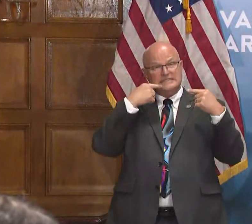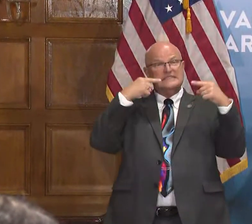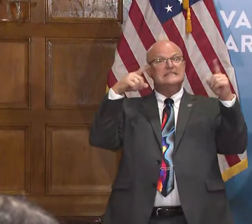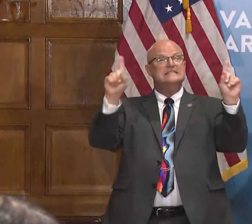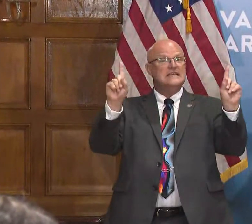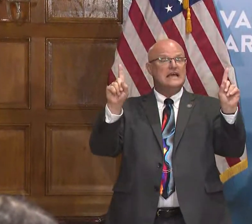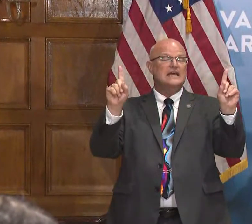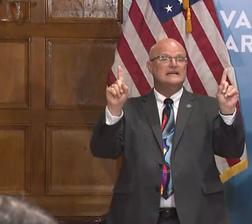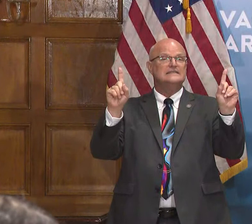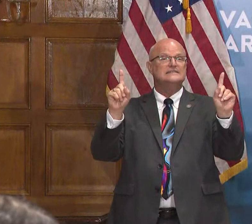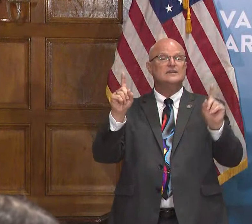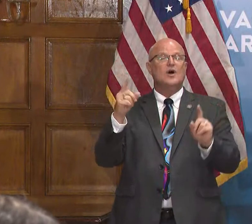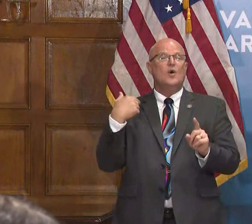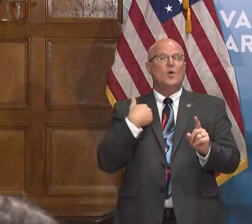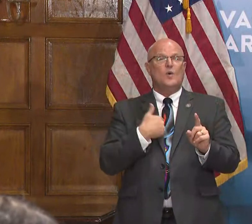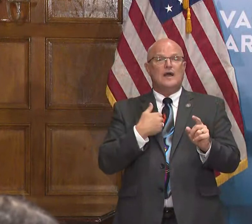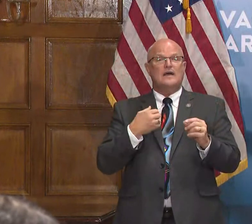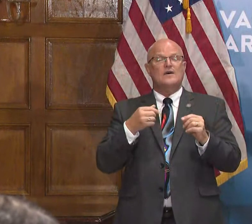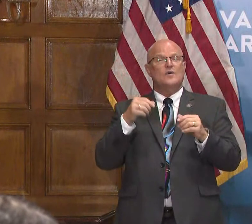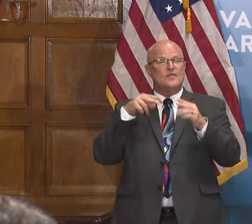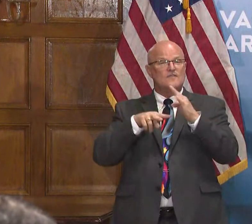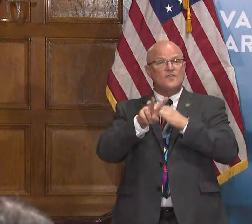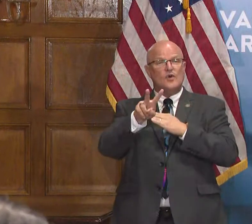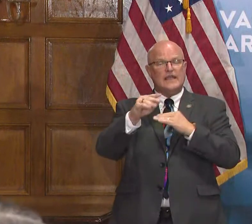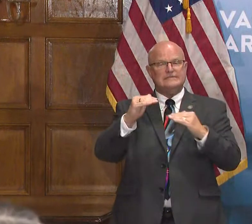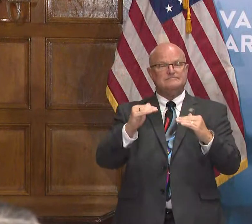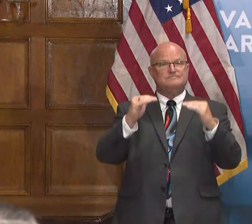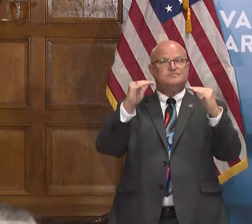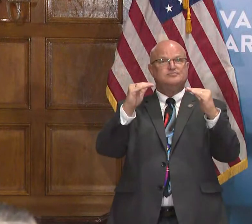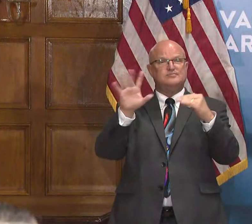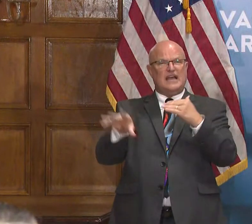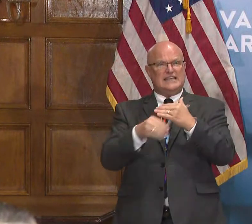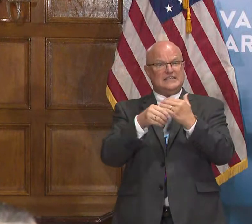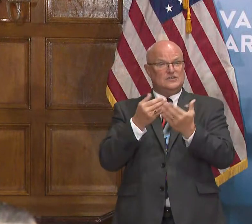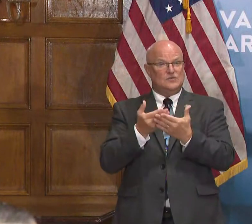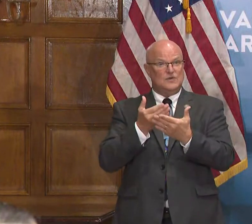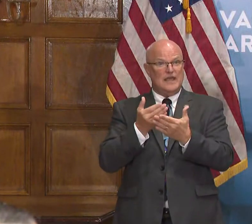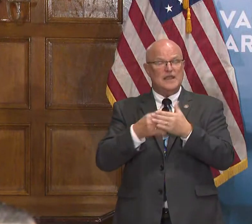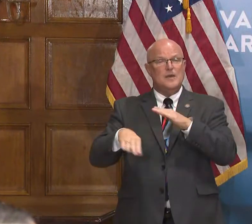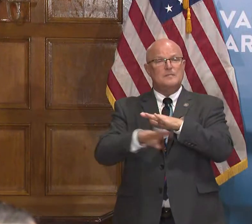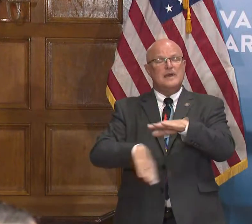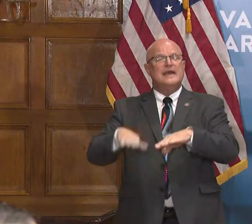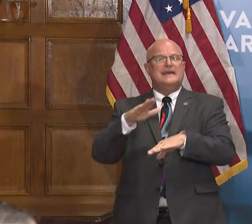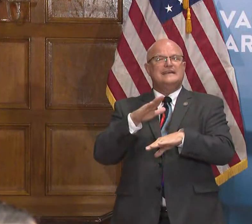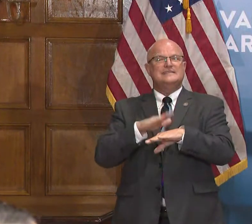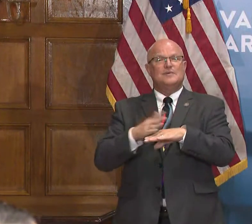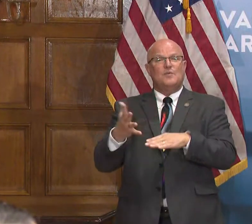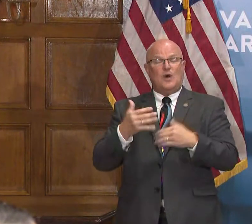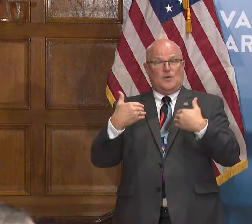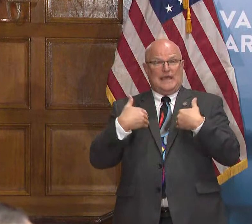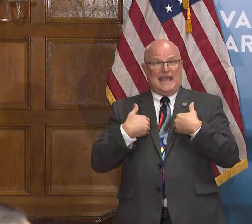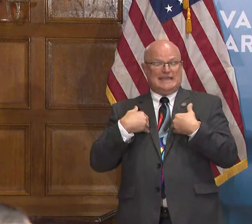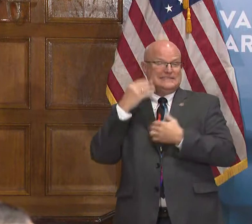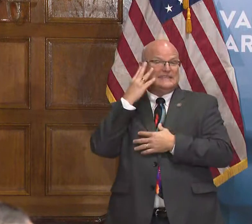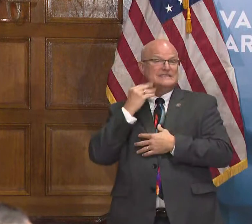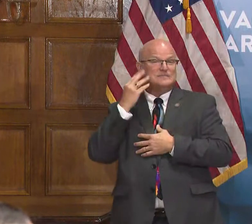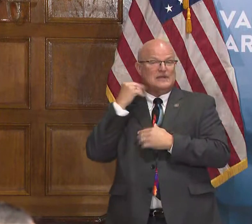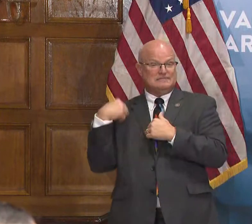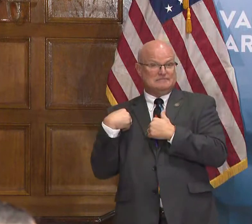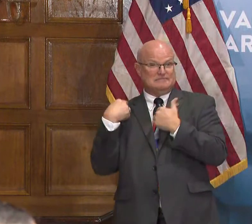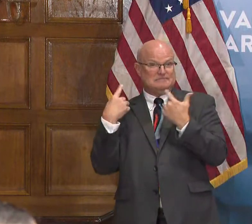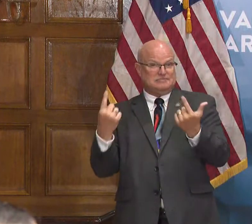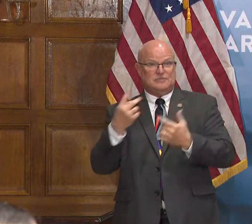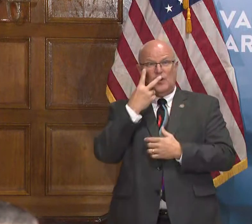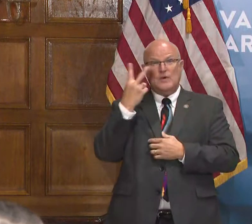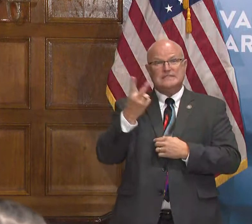success, because we moved the forecast up to project additional revenue based upon what we had been experiencing and what we